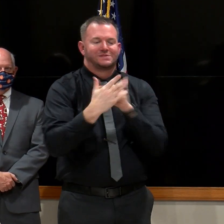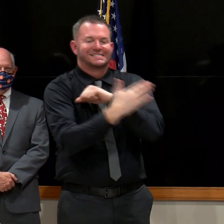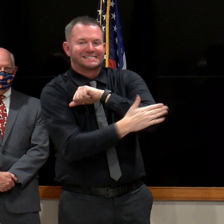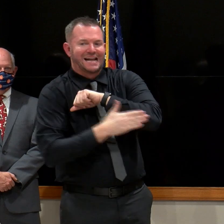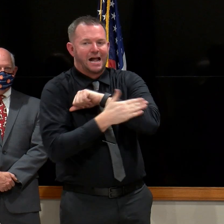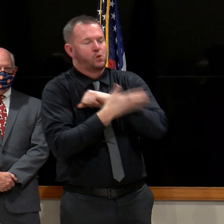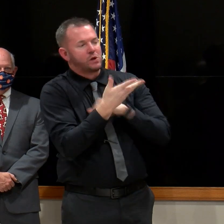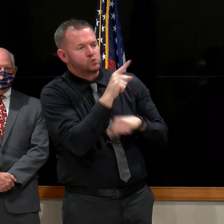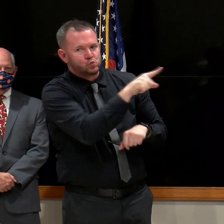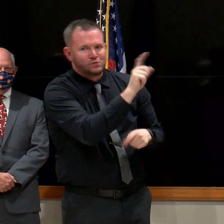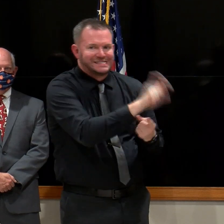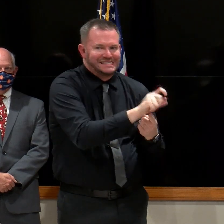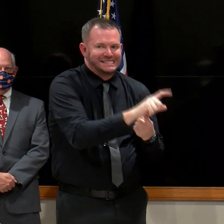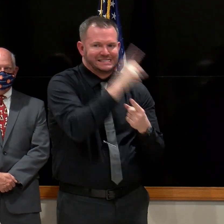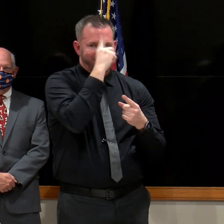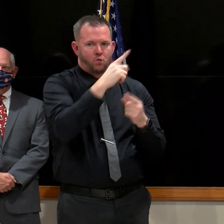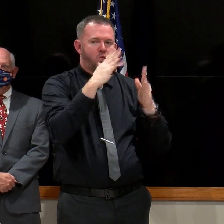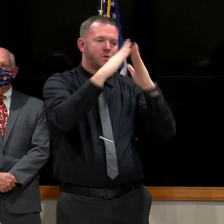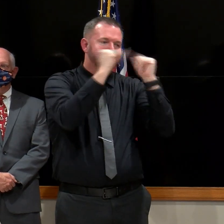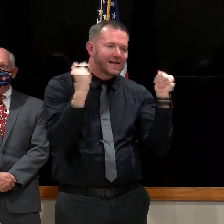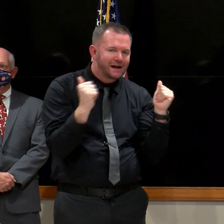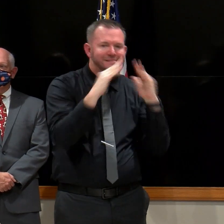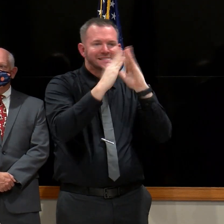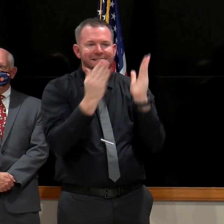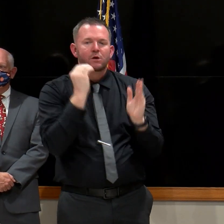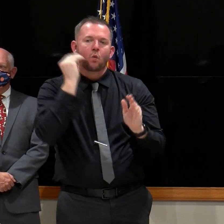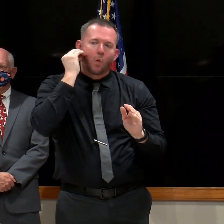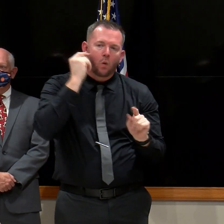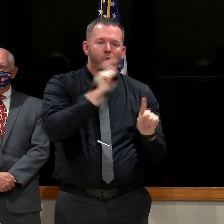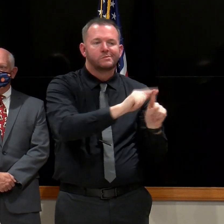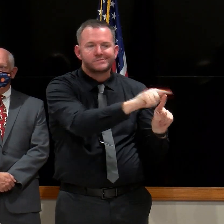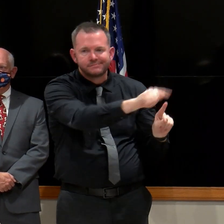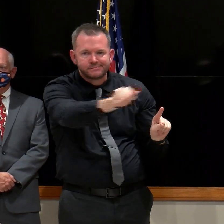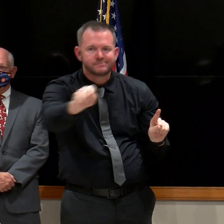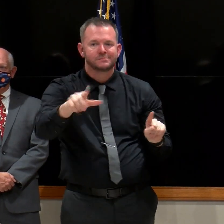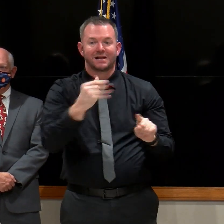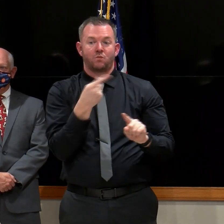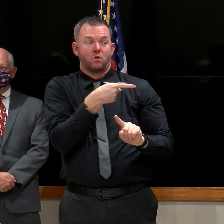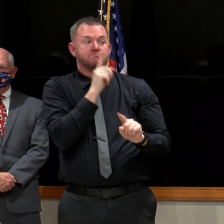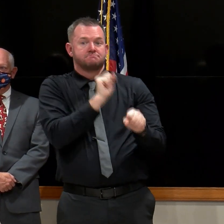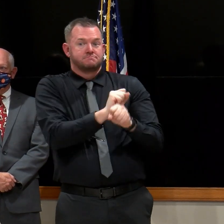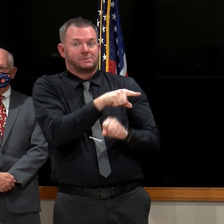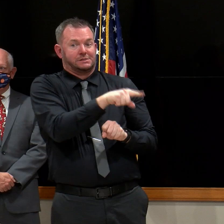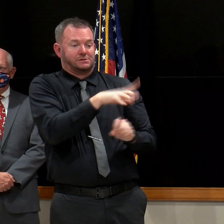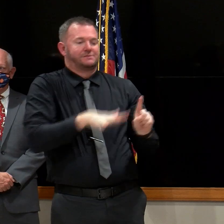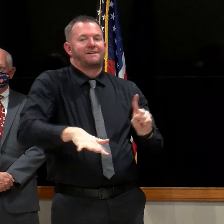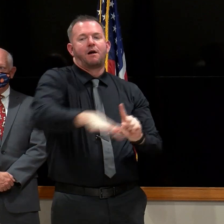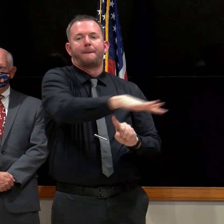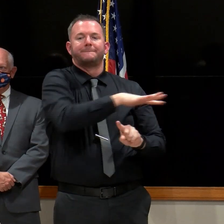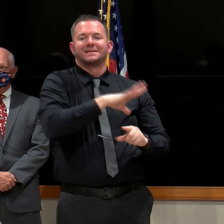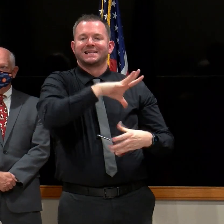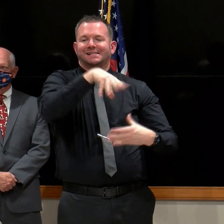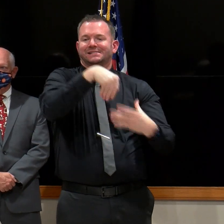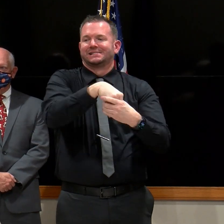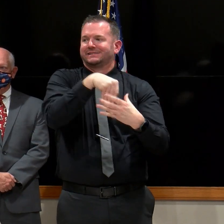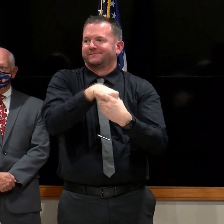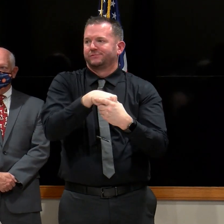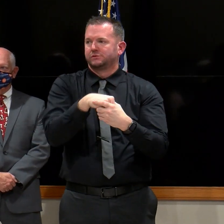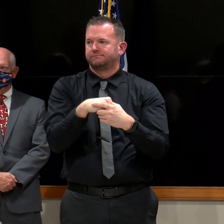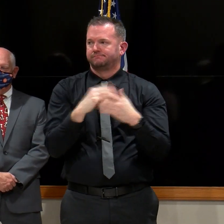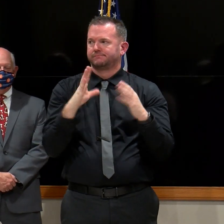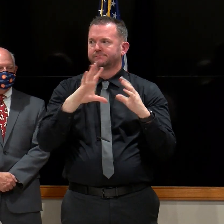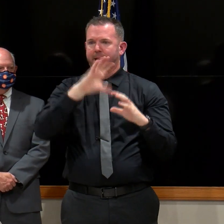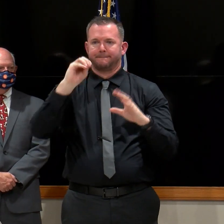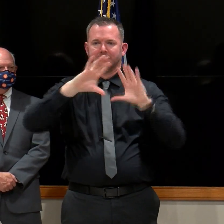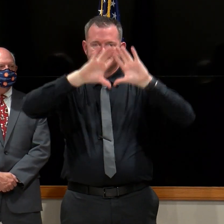she needs to provide for the environment as well as infrastructure, and to the city for the needs that they